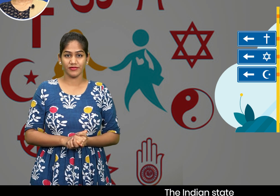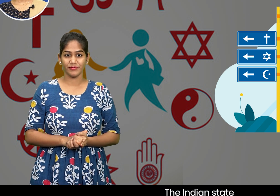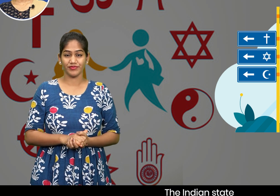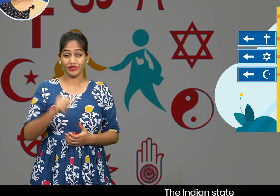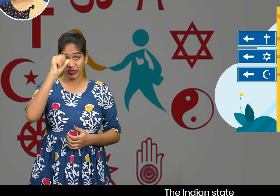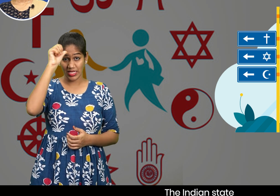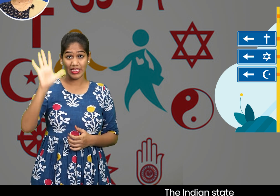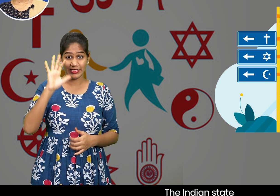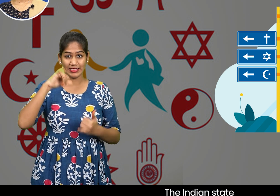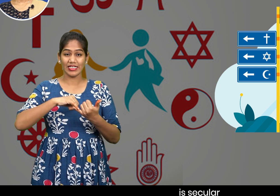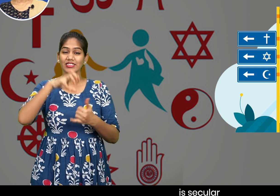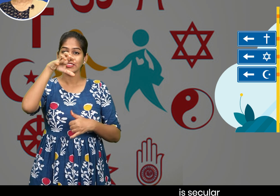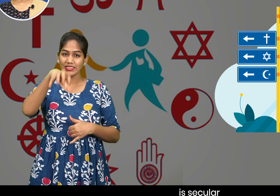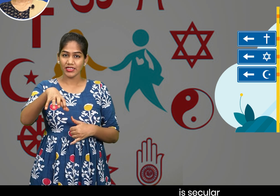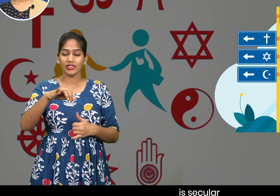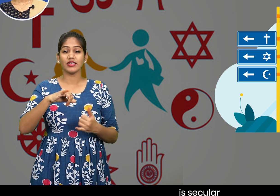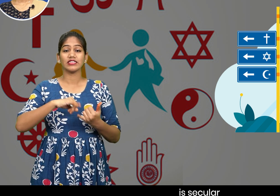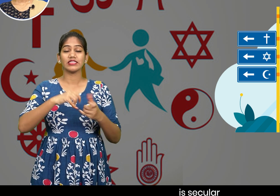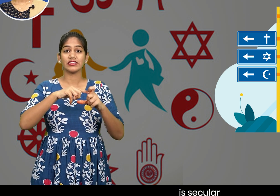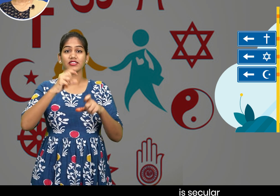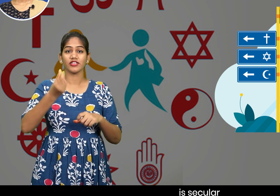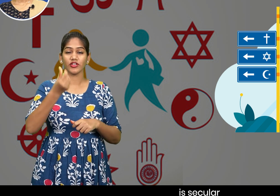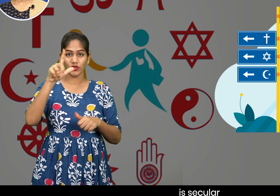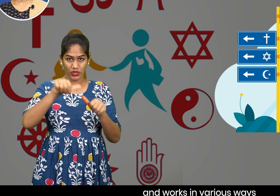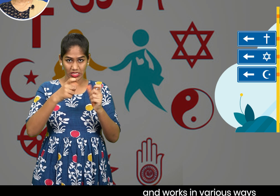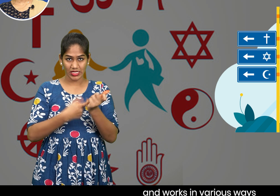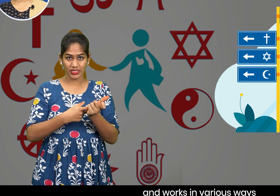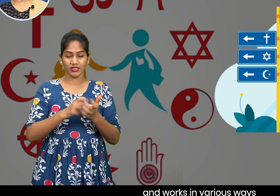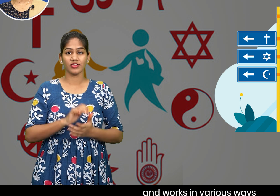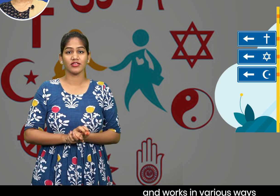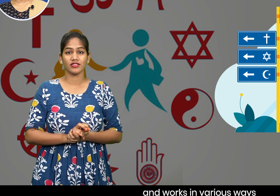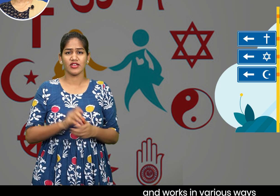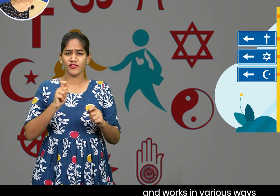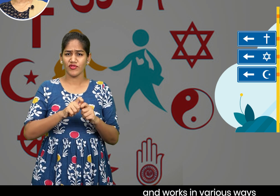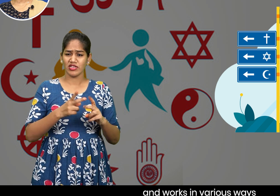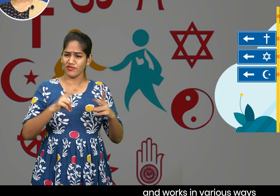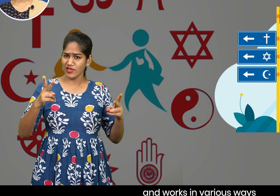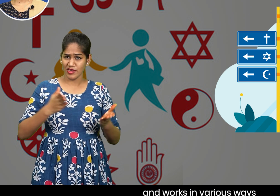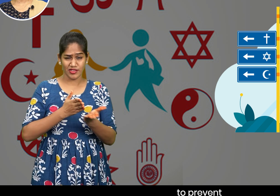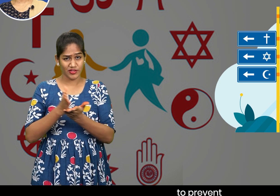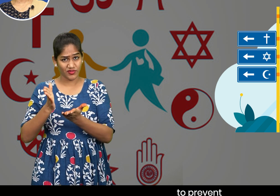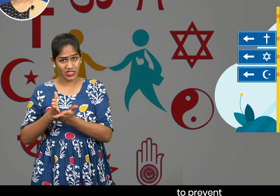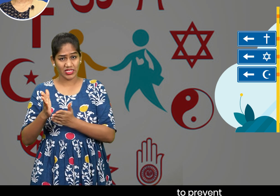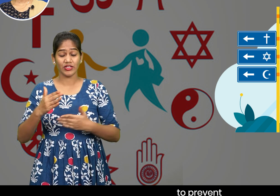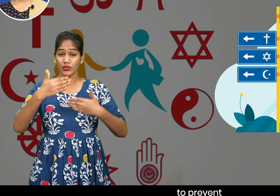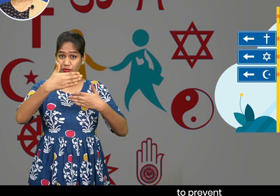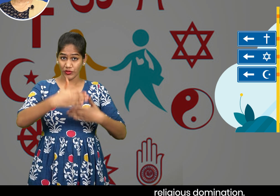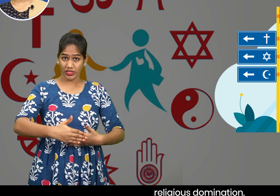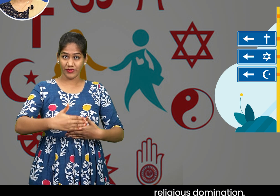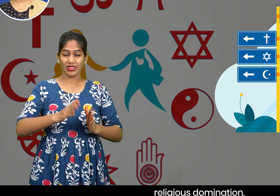The Indian state is secular and works in various ways to